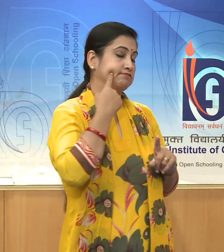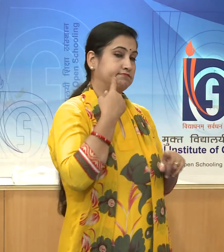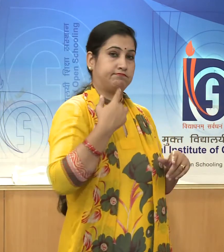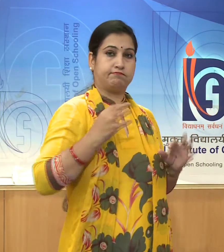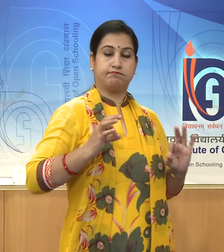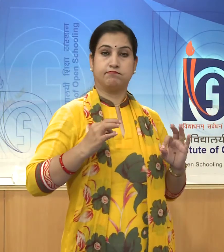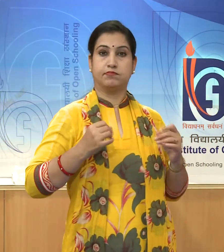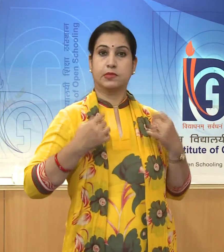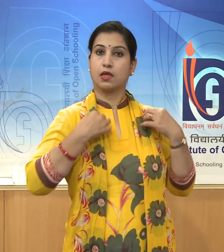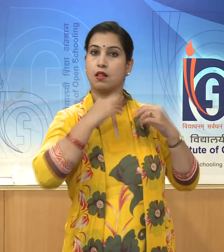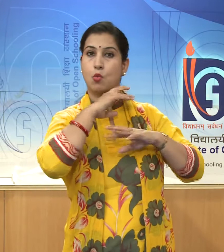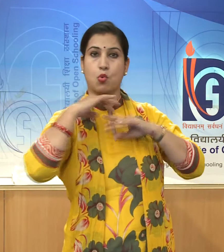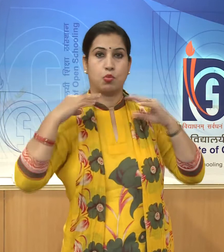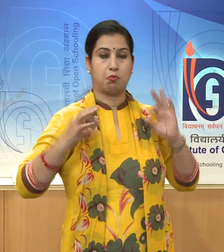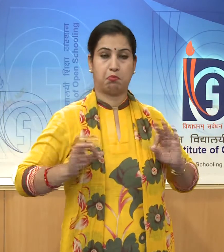fashionable clothes.